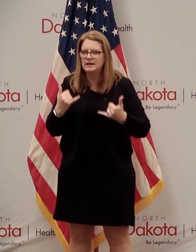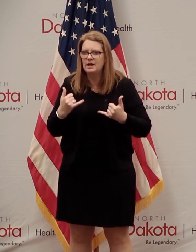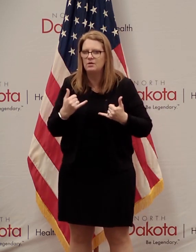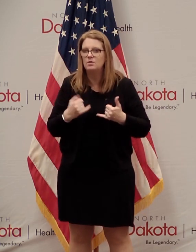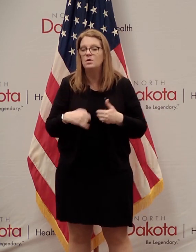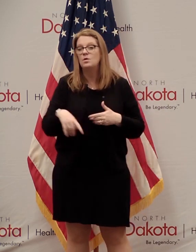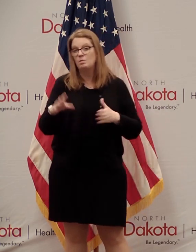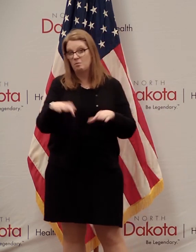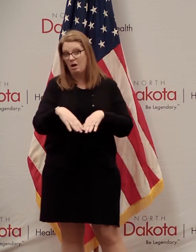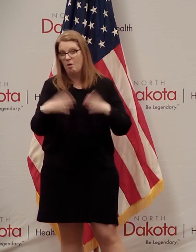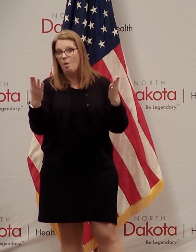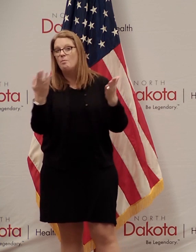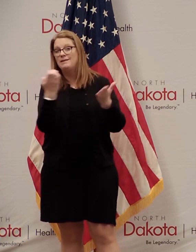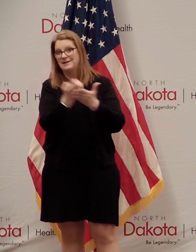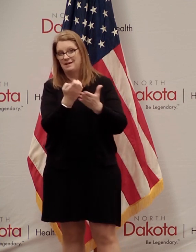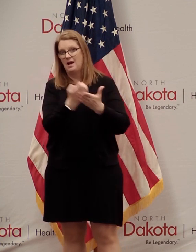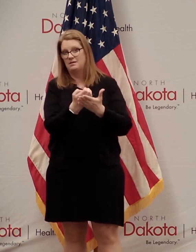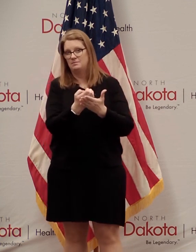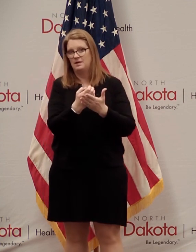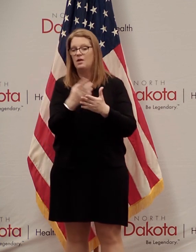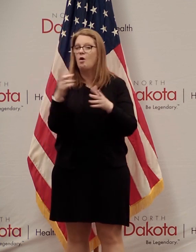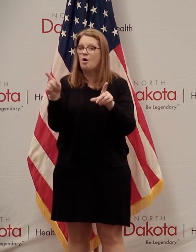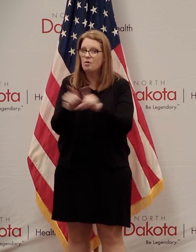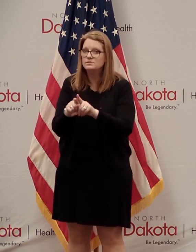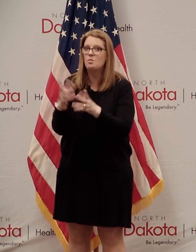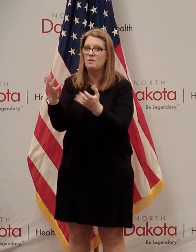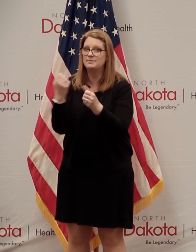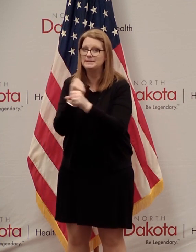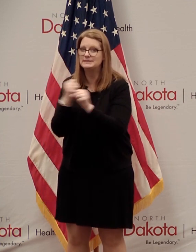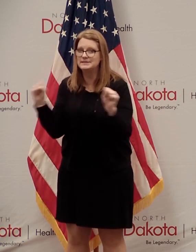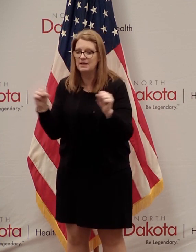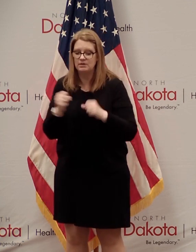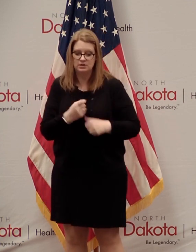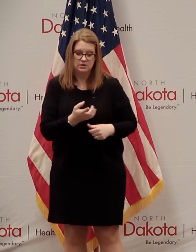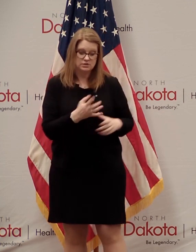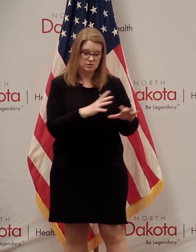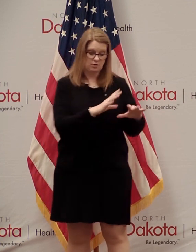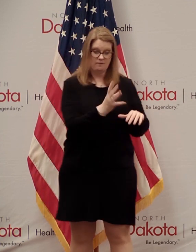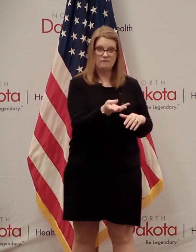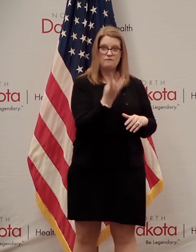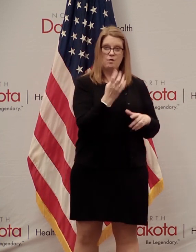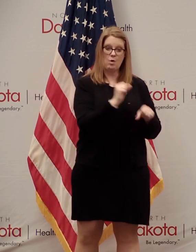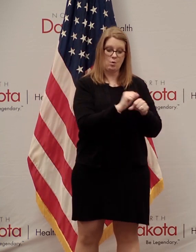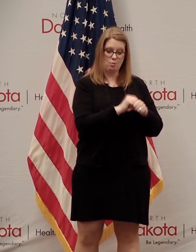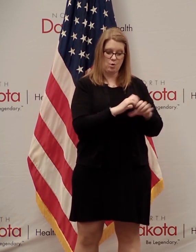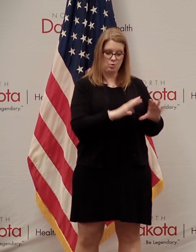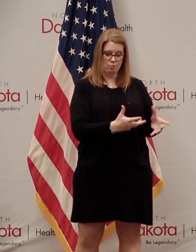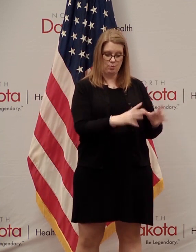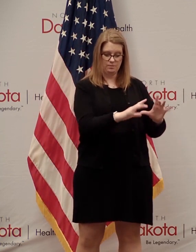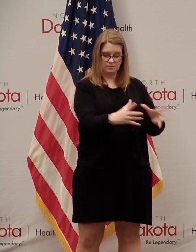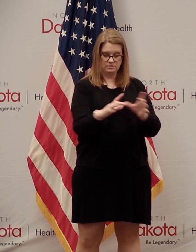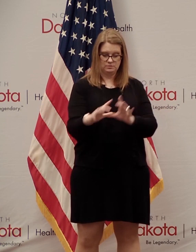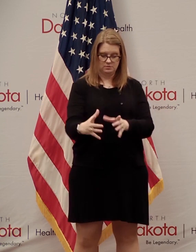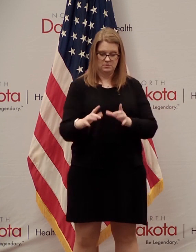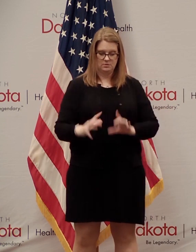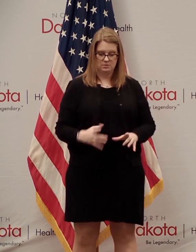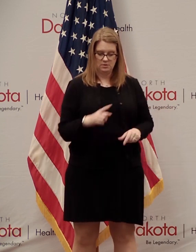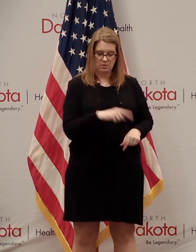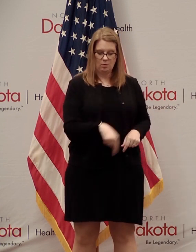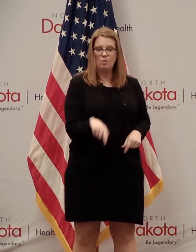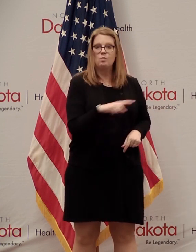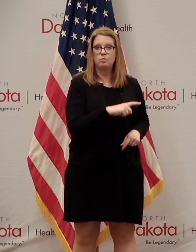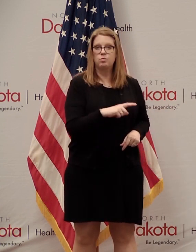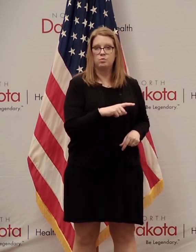and doing it safely. 4 of those 6 work groups met this morning, and the reports from those work groups will surprise no